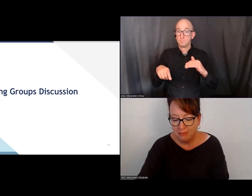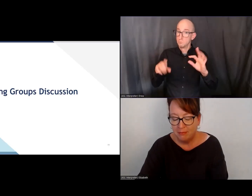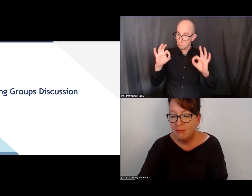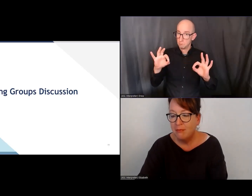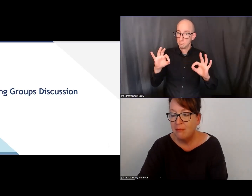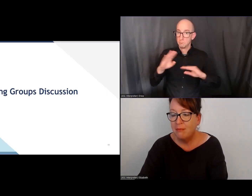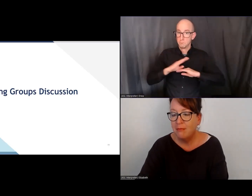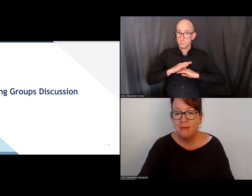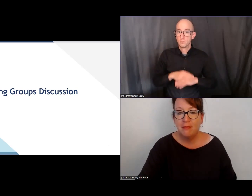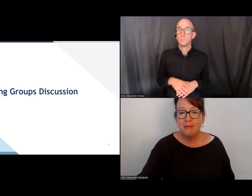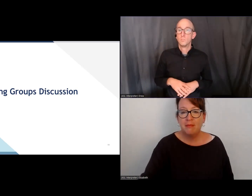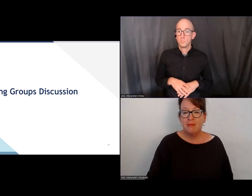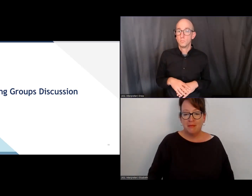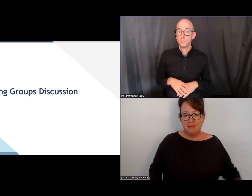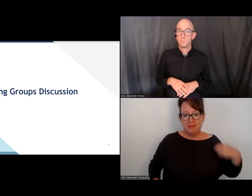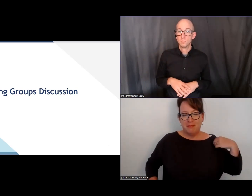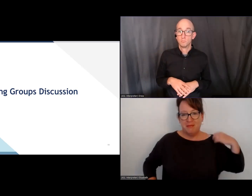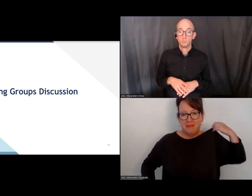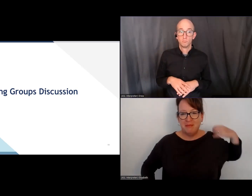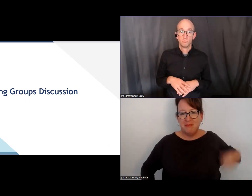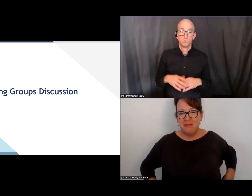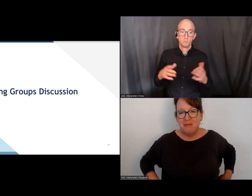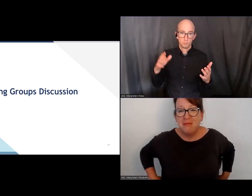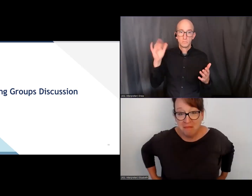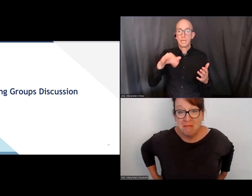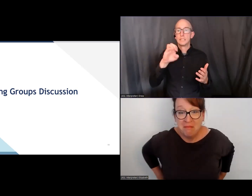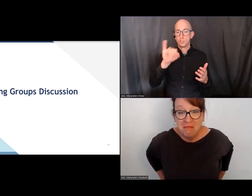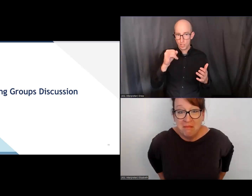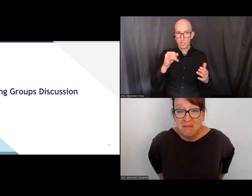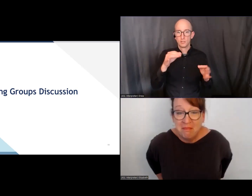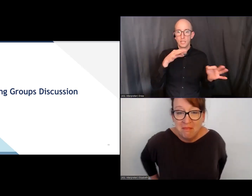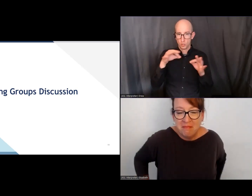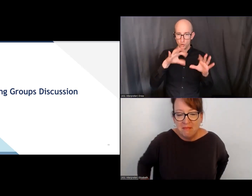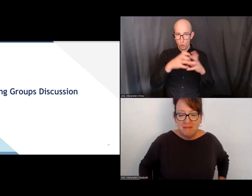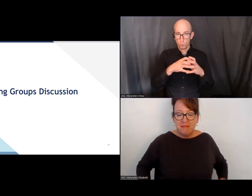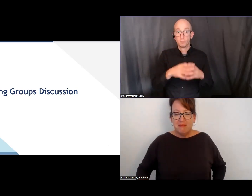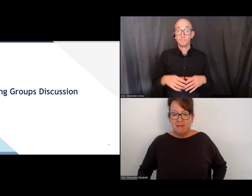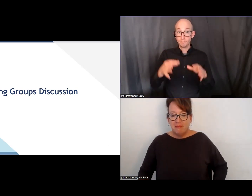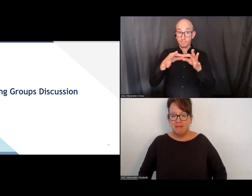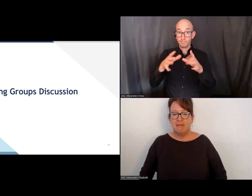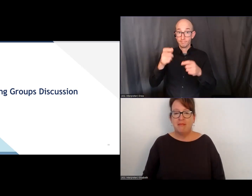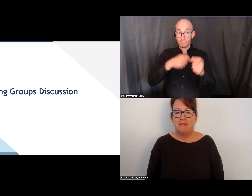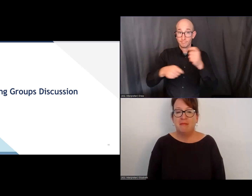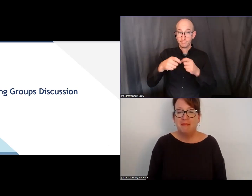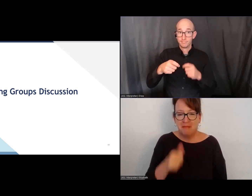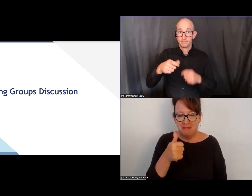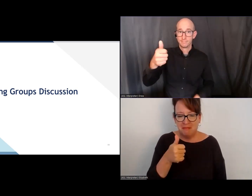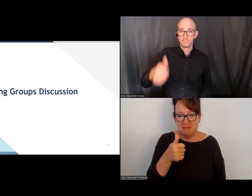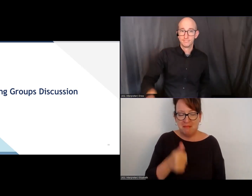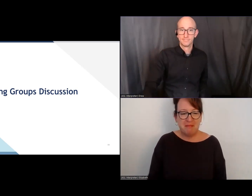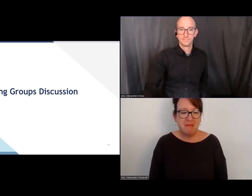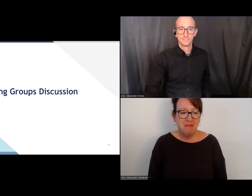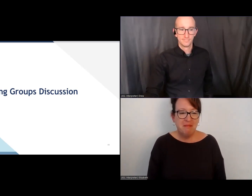And so that's the EJ definition. And I can, we will email this